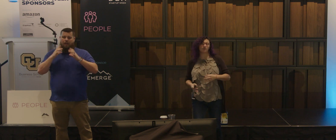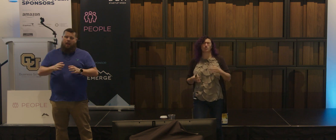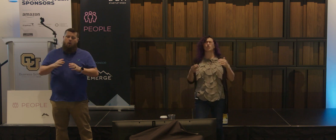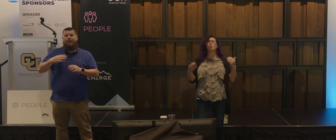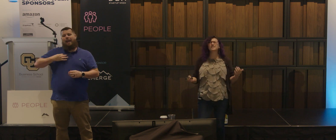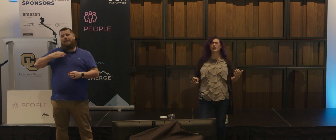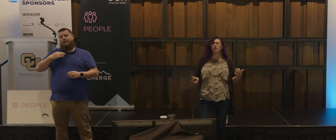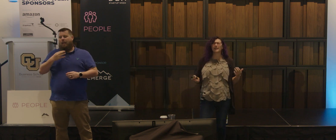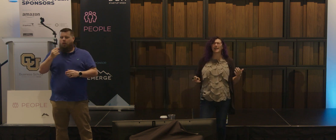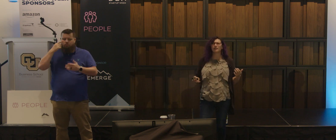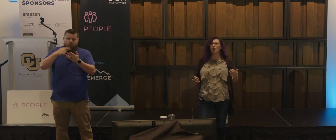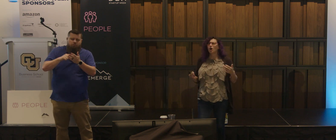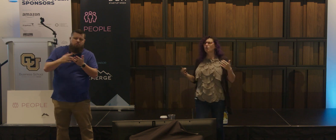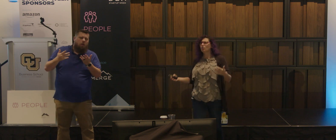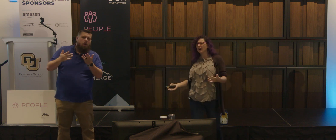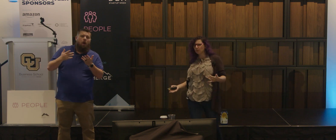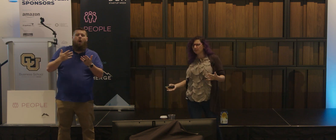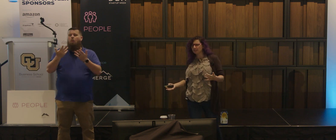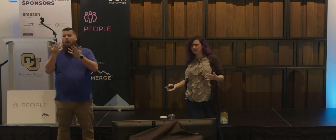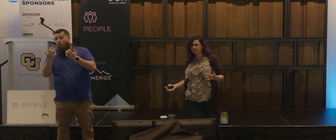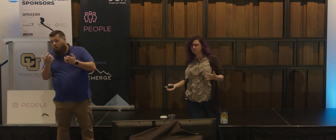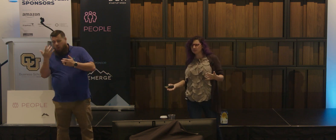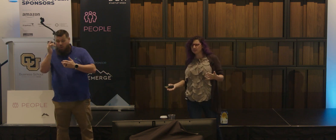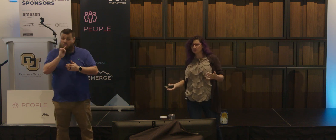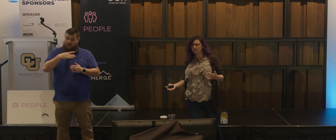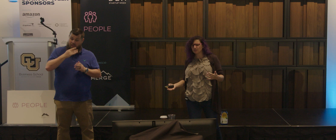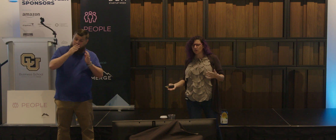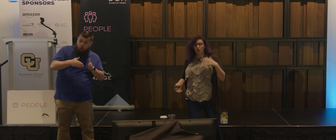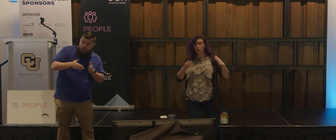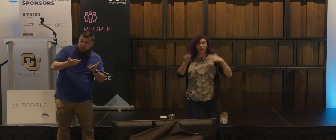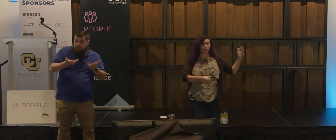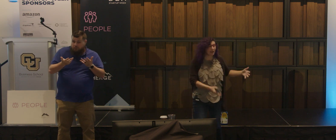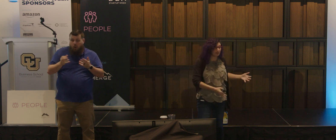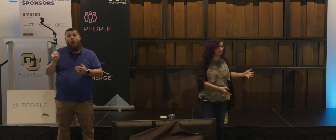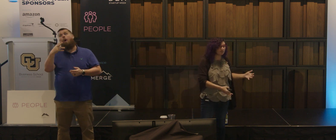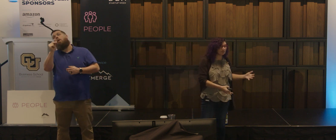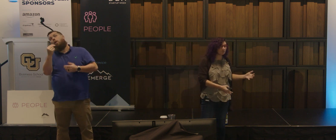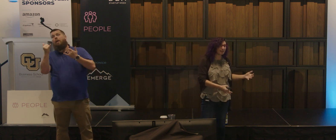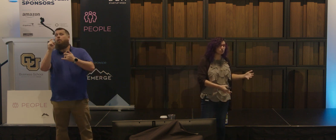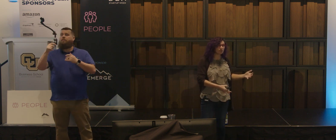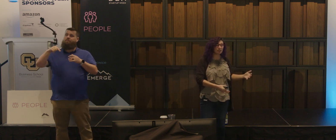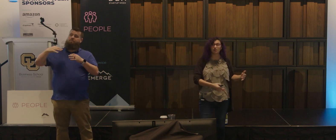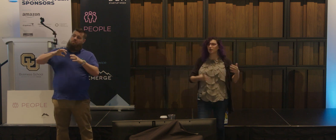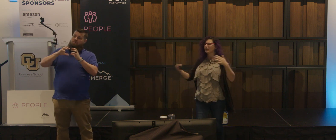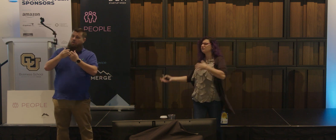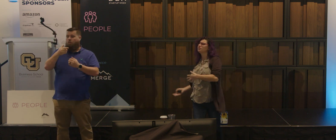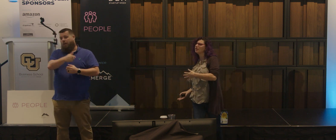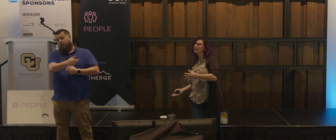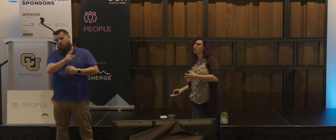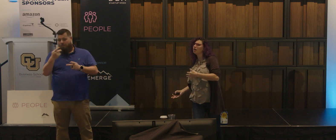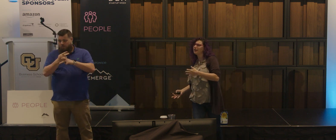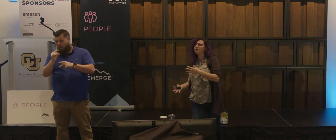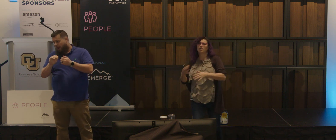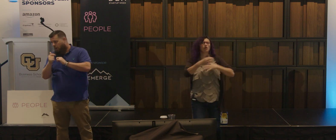vetting candidates and you're going, what did I want again? Oh, but why do I really like this person? Oh no, now we need this benefits package over here and we have to